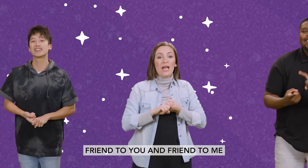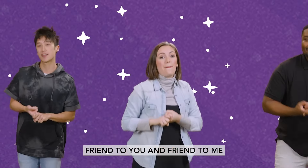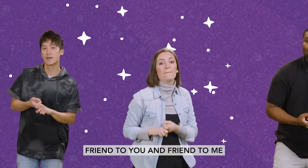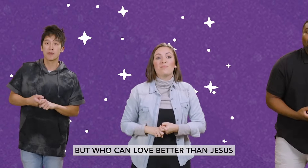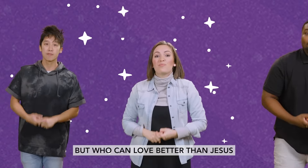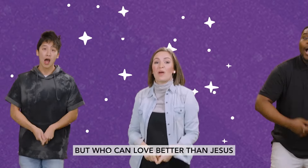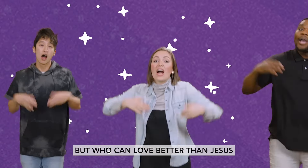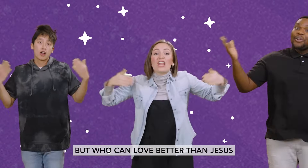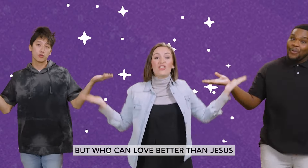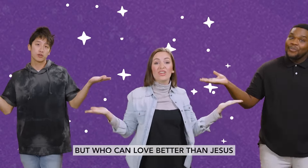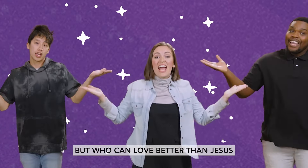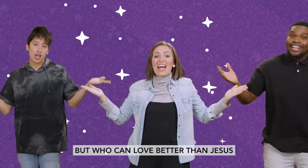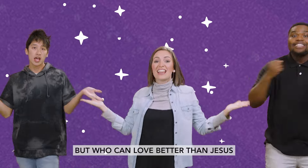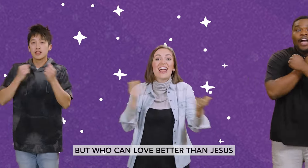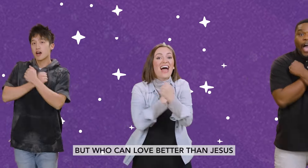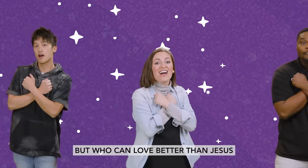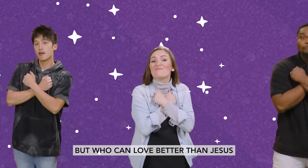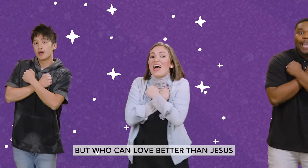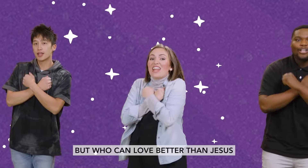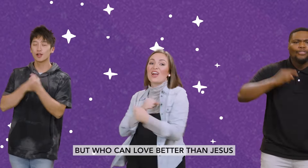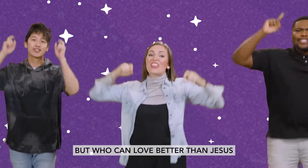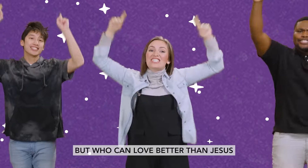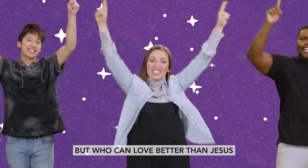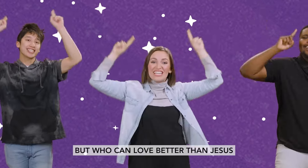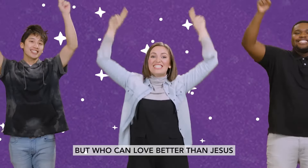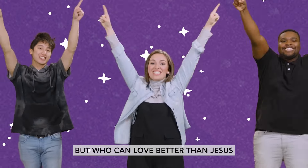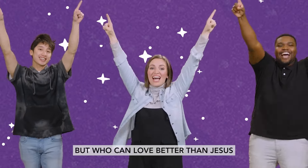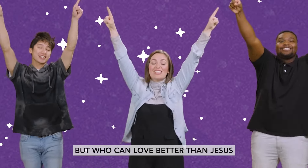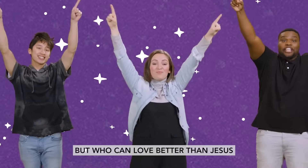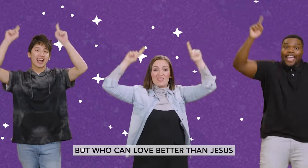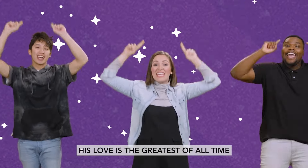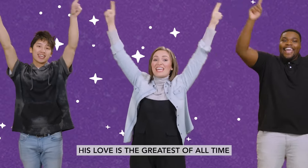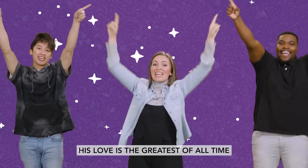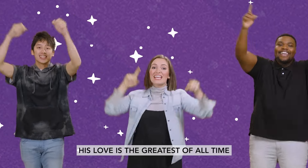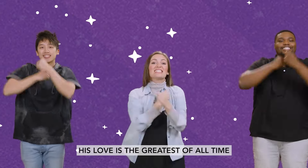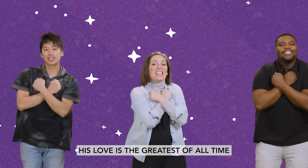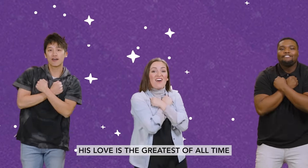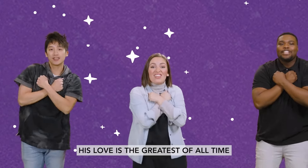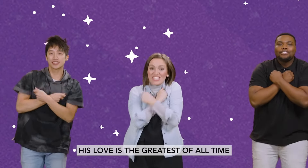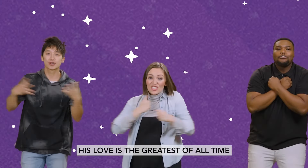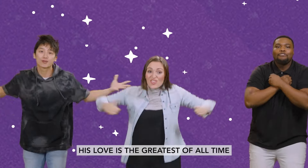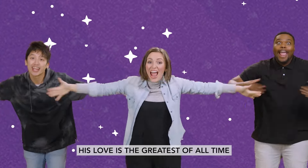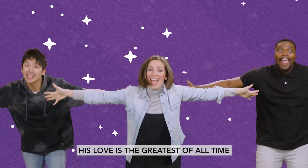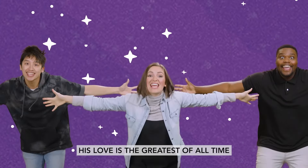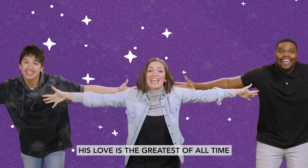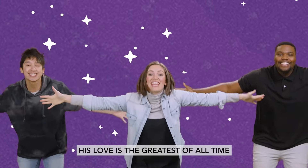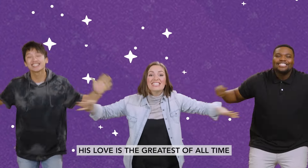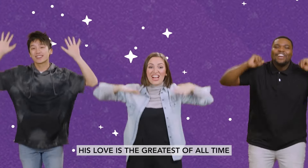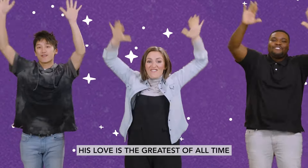me but who can love better than Jesus his love is the greatest of